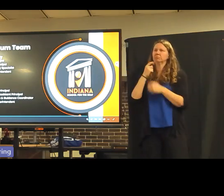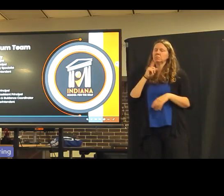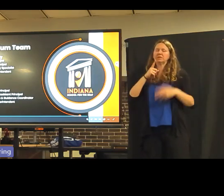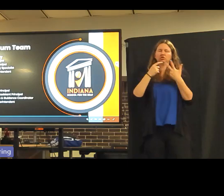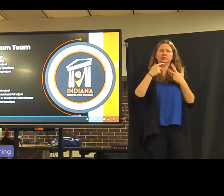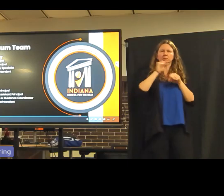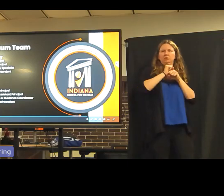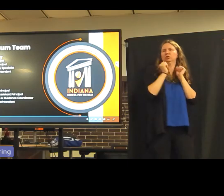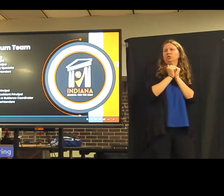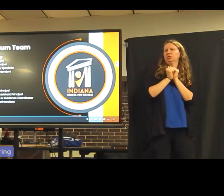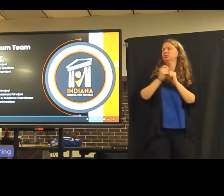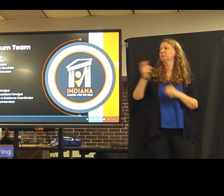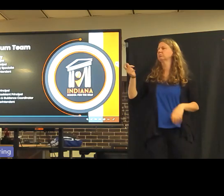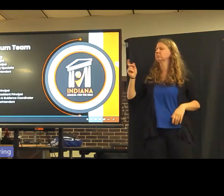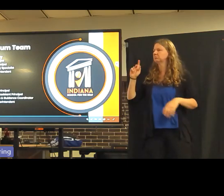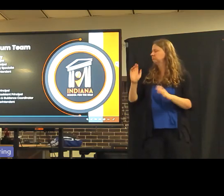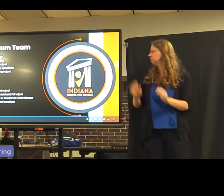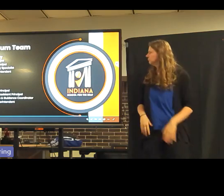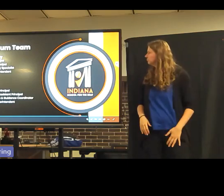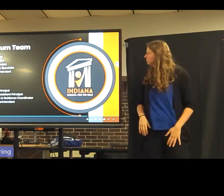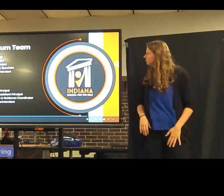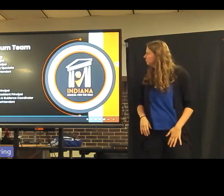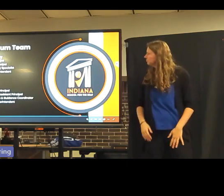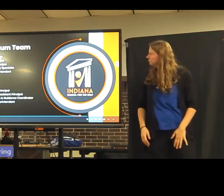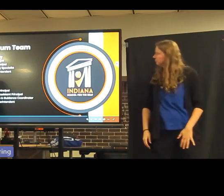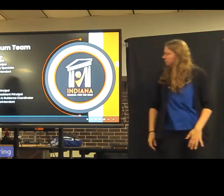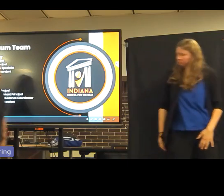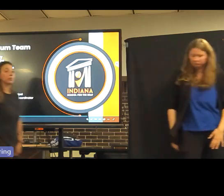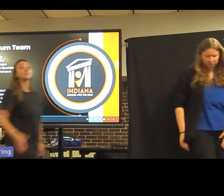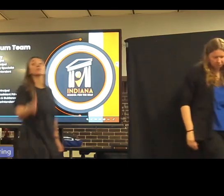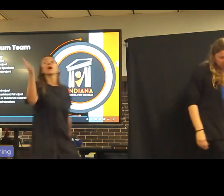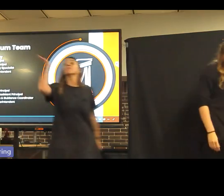superintendent. So that is the current curriculum team. So we do work closely together.